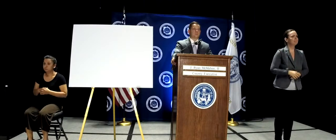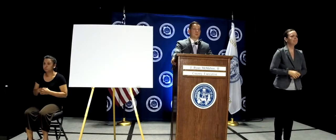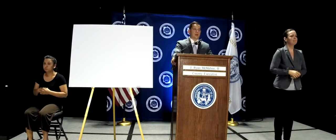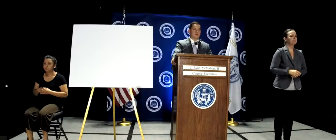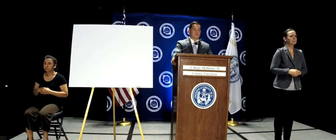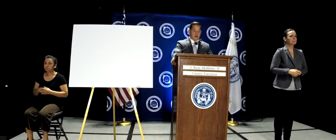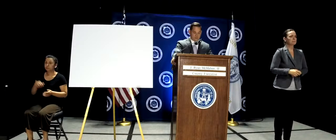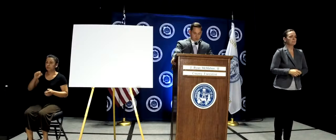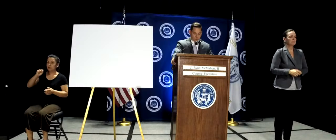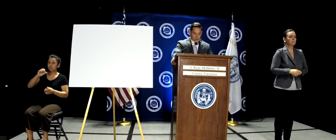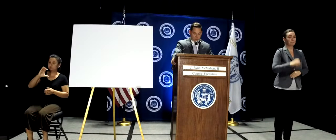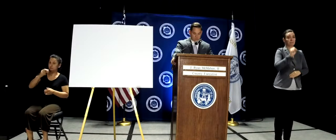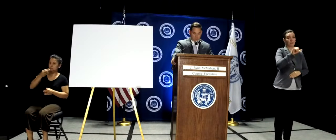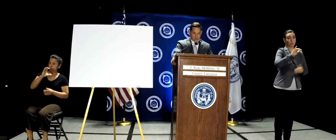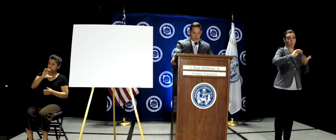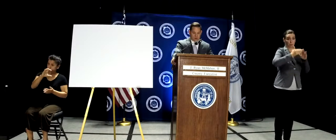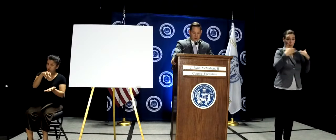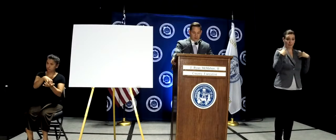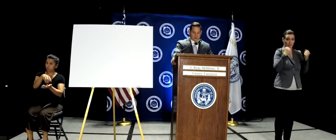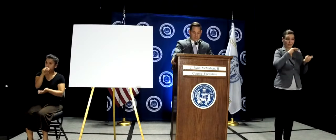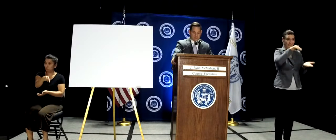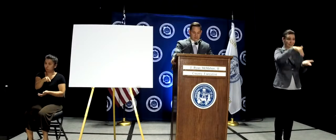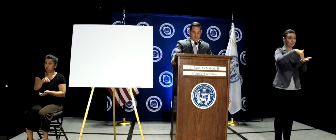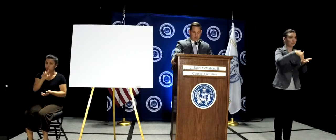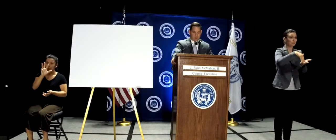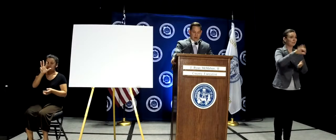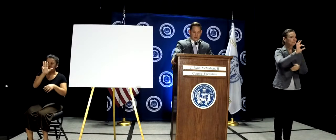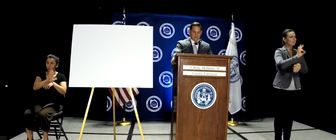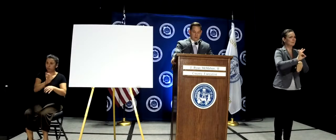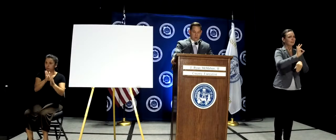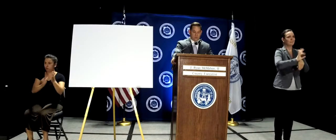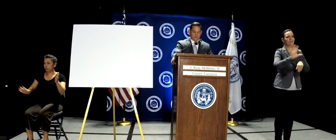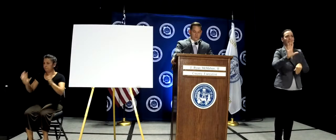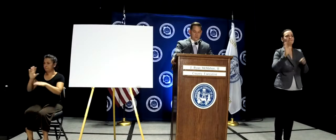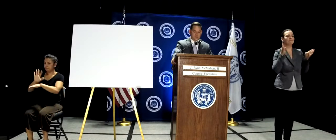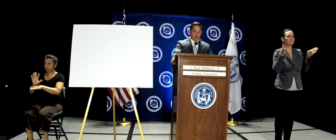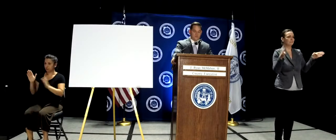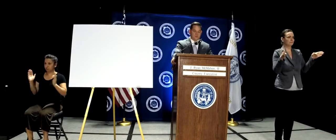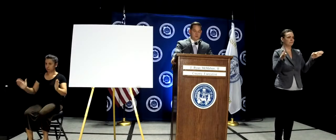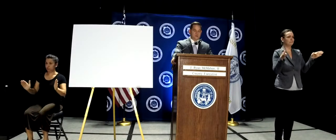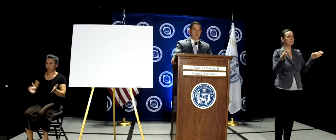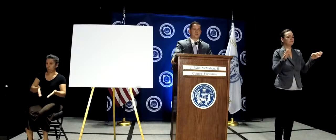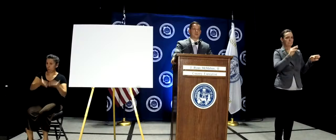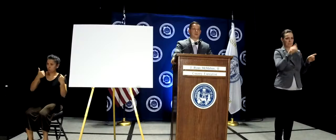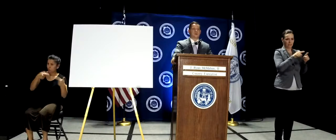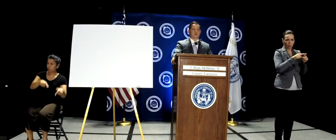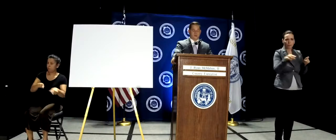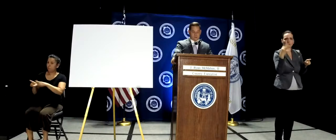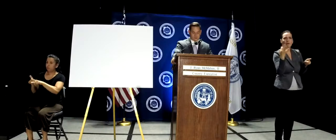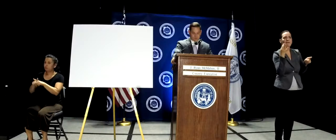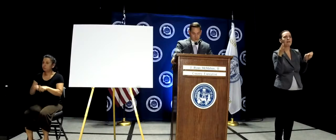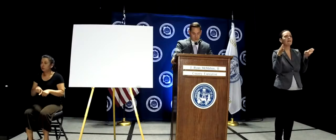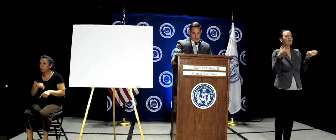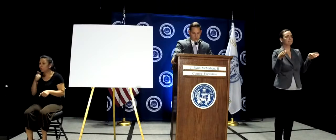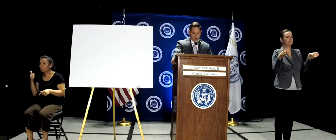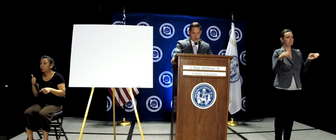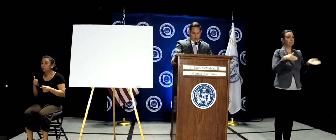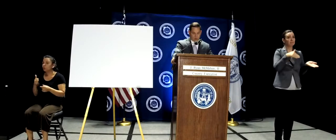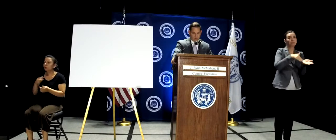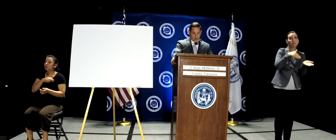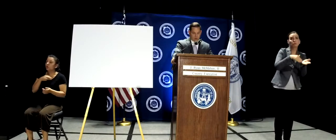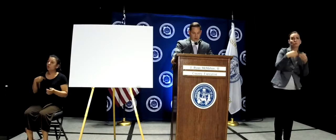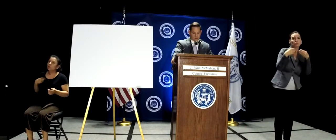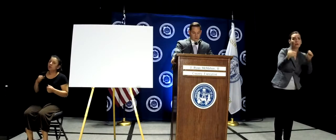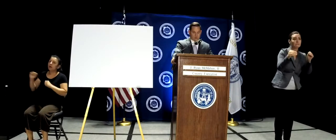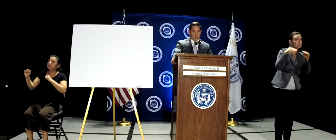Center, 9 to 5 during the week. Testing is now widely available at physician offices, urgent care sites as